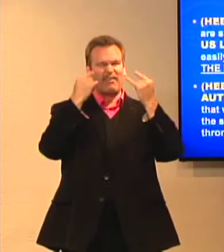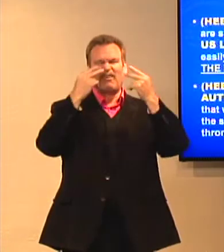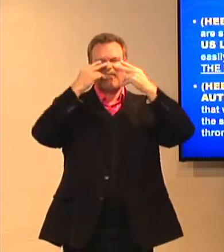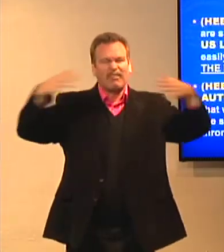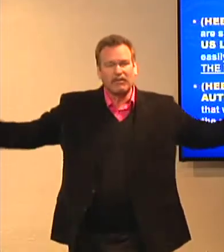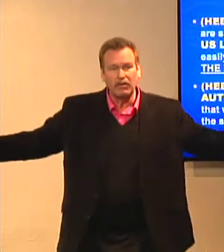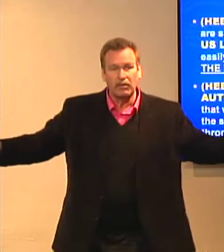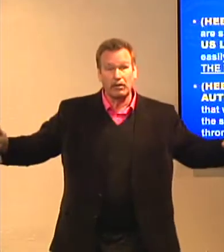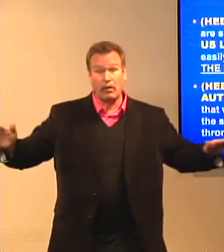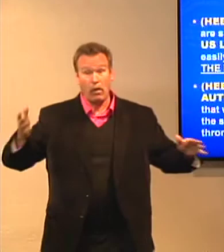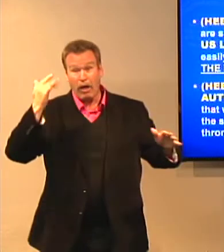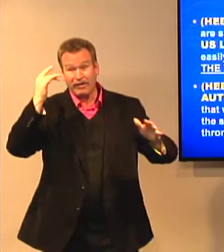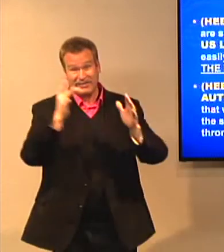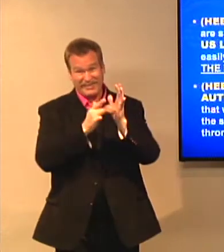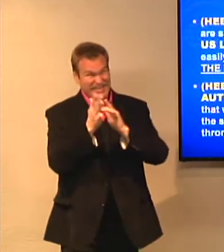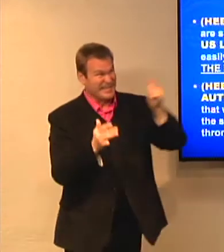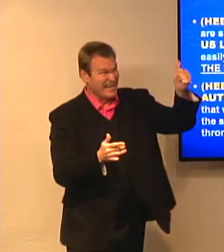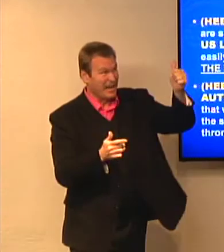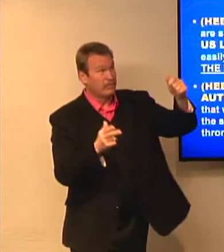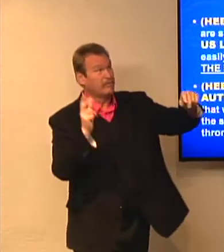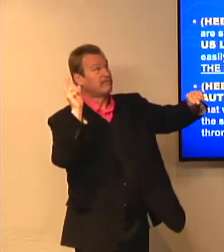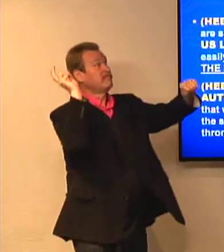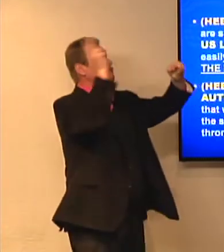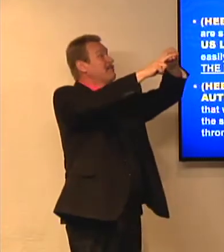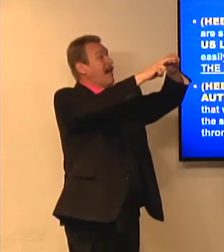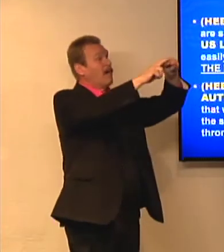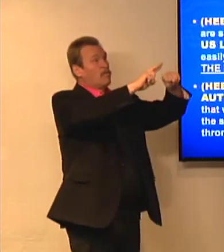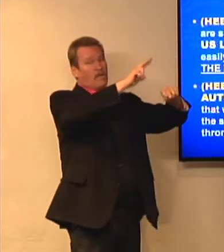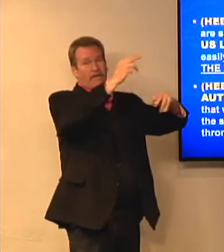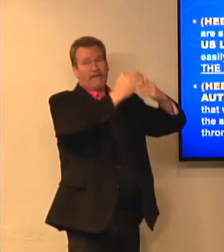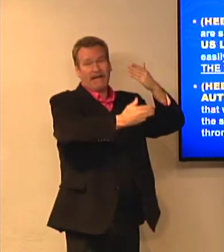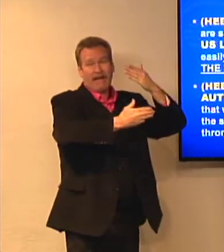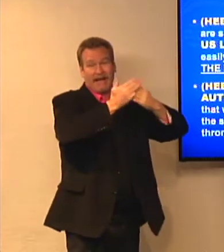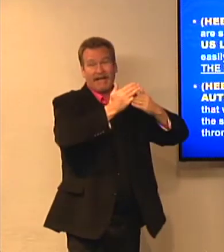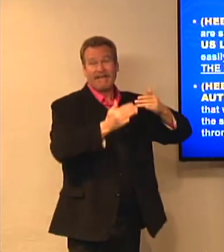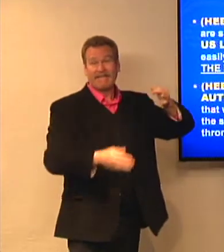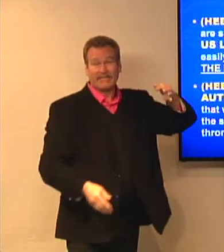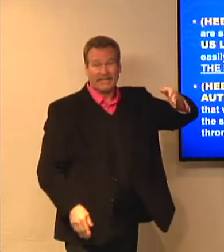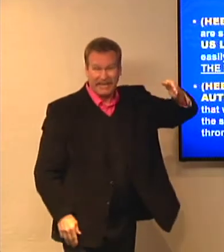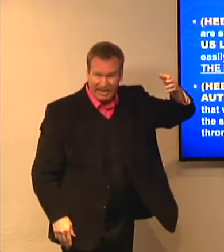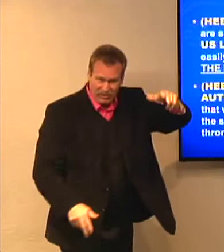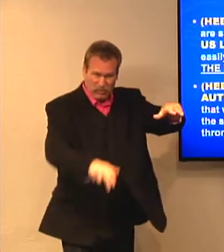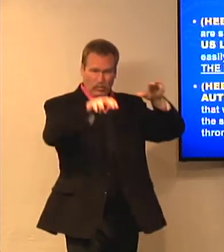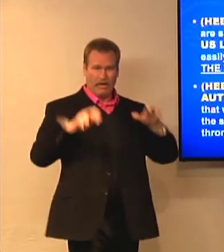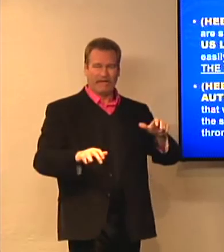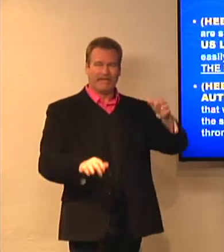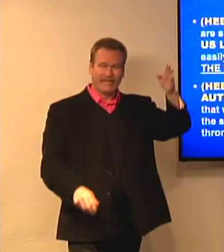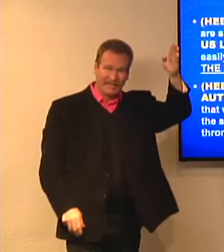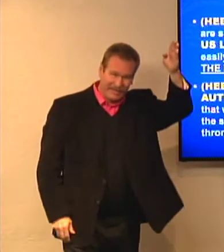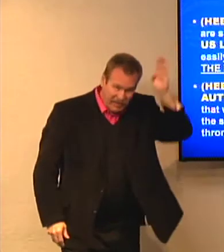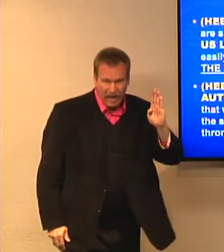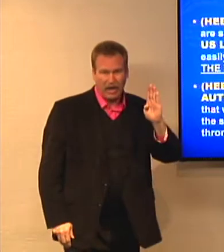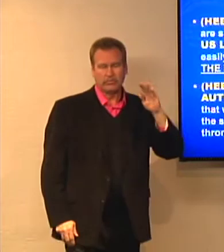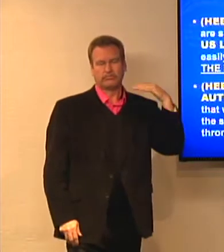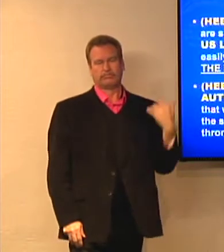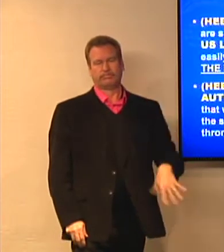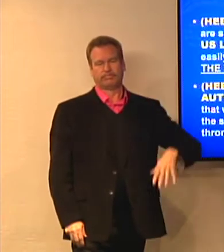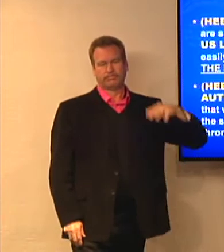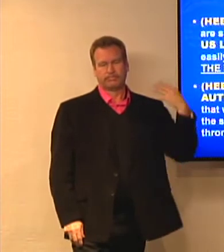And if people mock us, we don't care about these things. Because God, Jesus, and then it said here, despising the shame, and